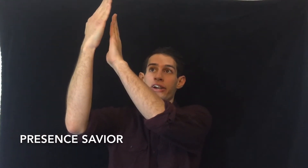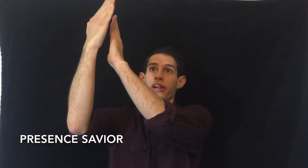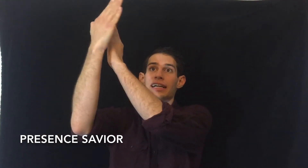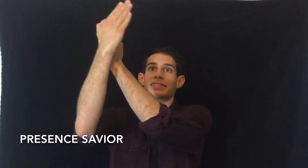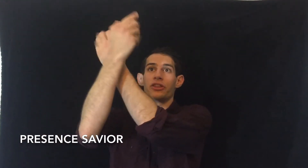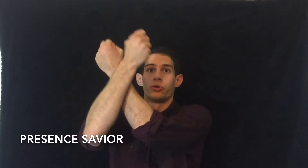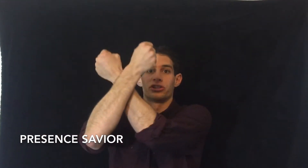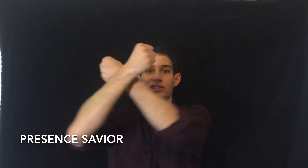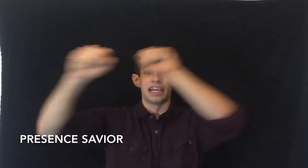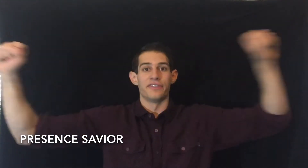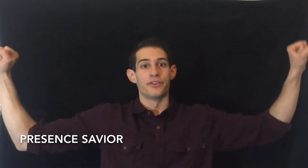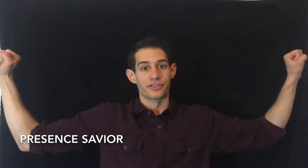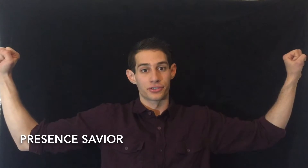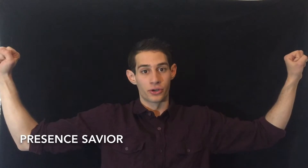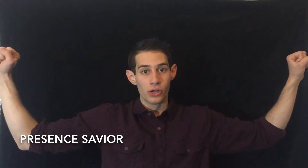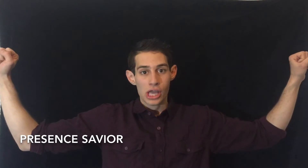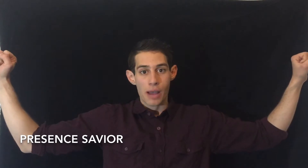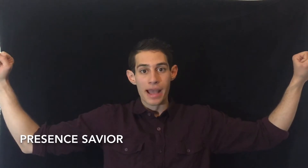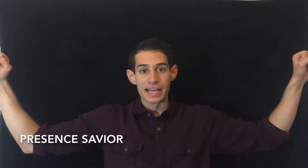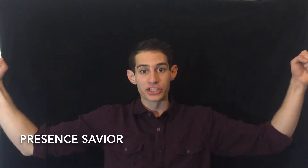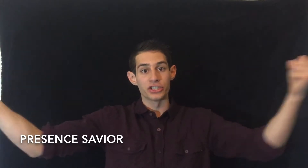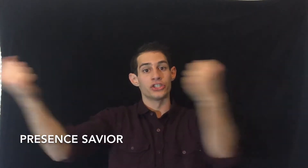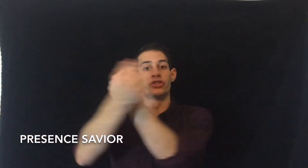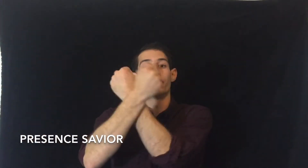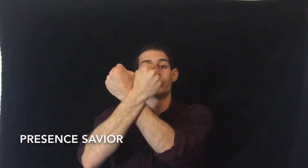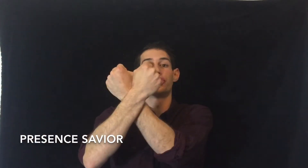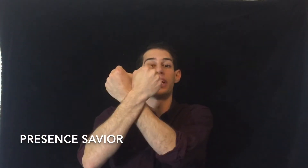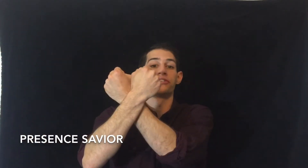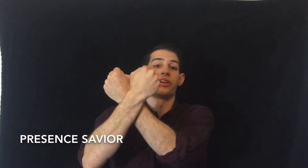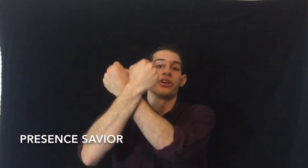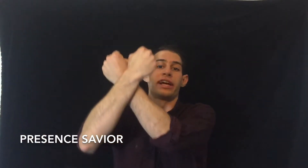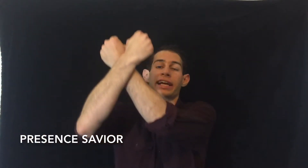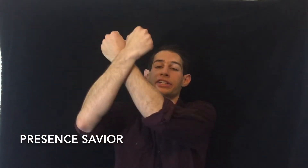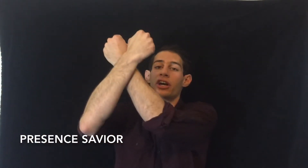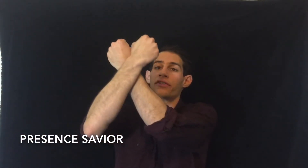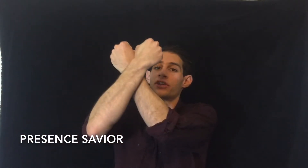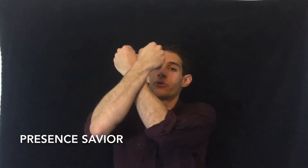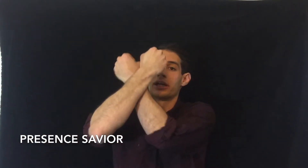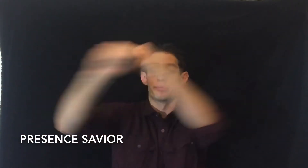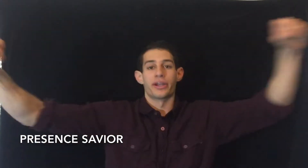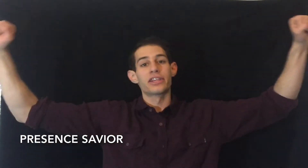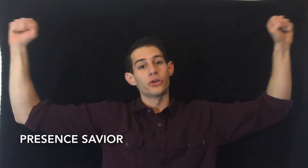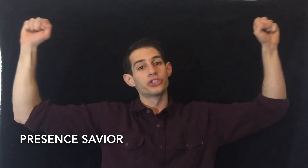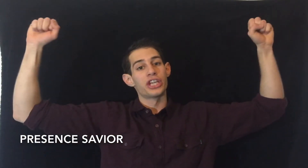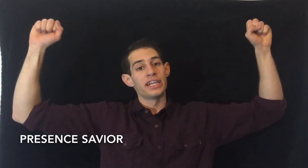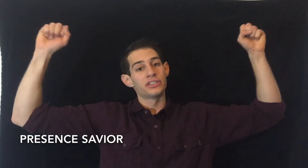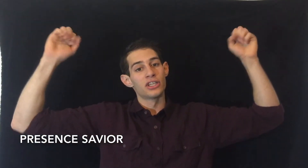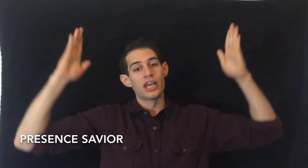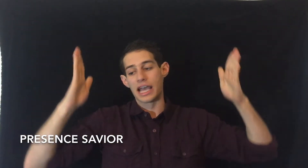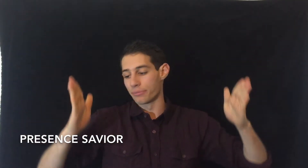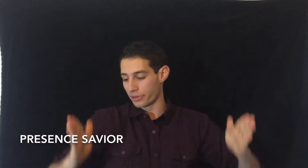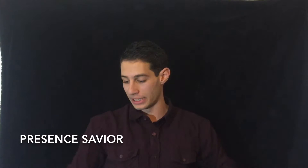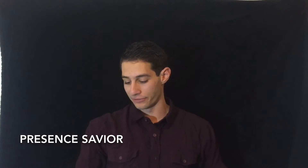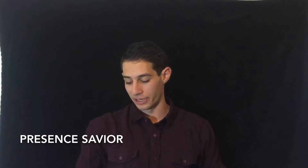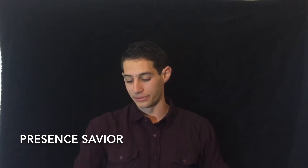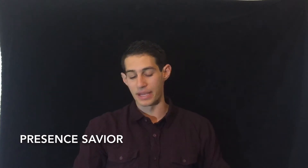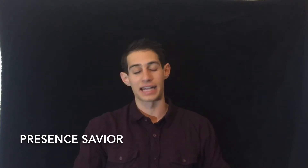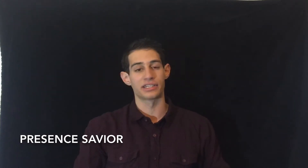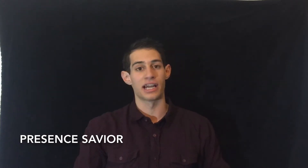there, I sign the word Savior. So imagine you're in chains right here, handcuffed. We're going to break those chains and bring it right back